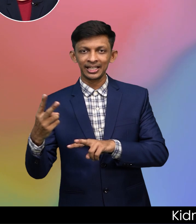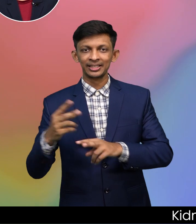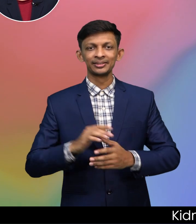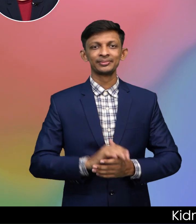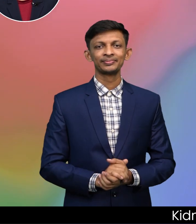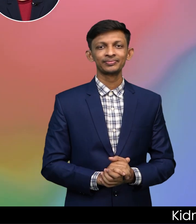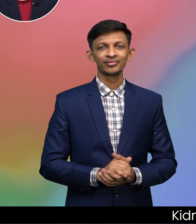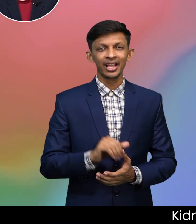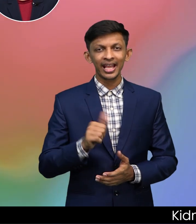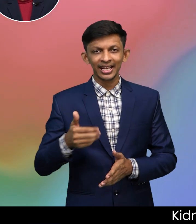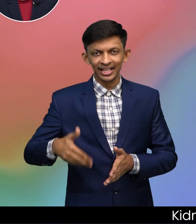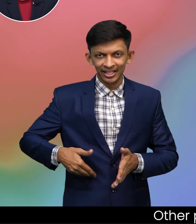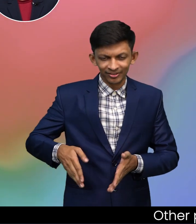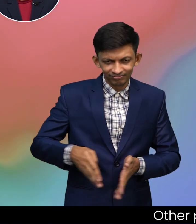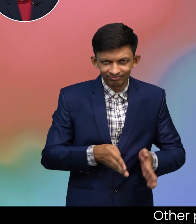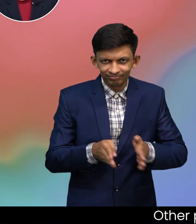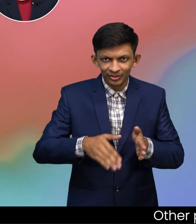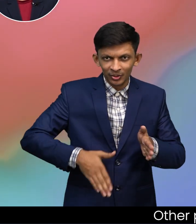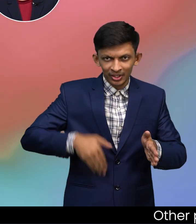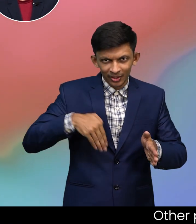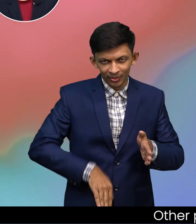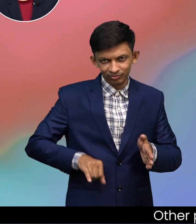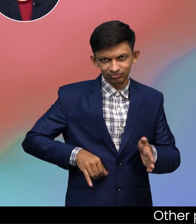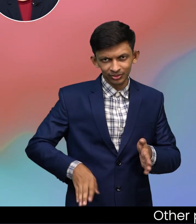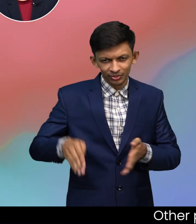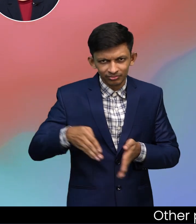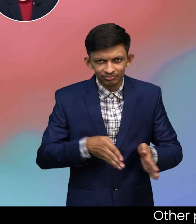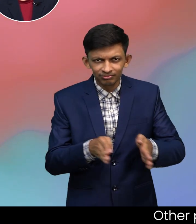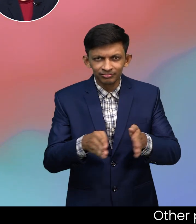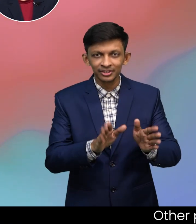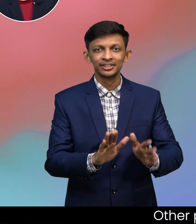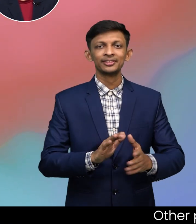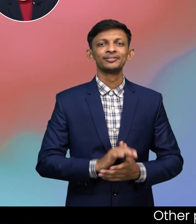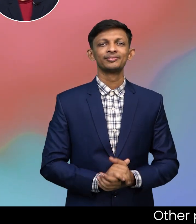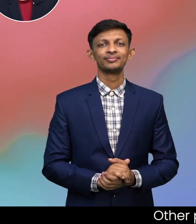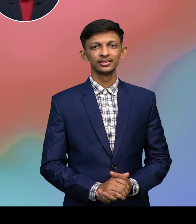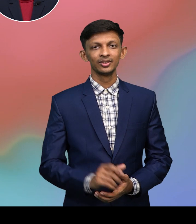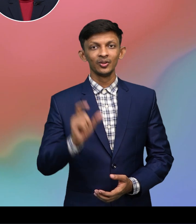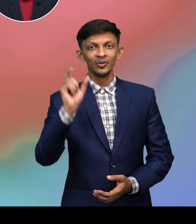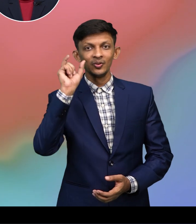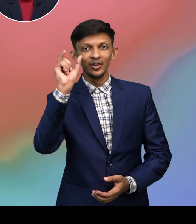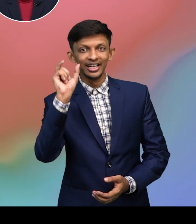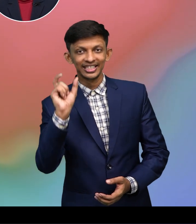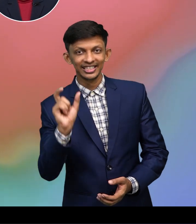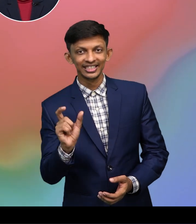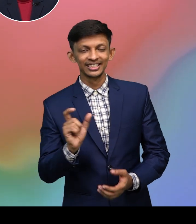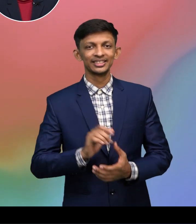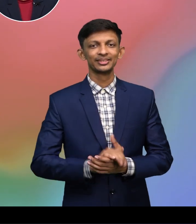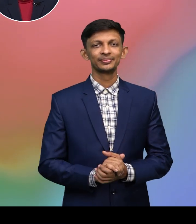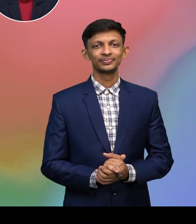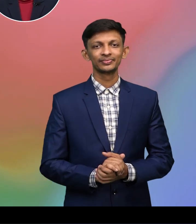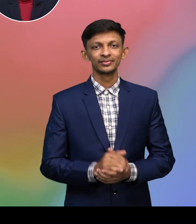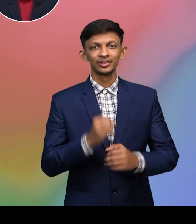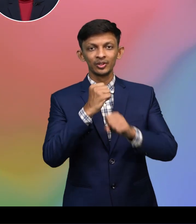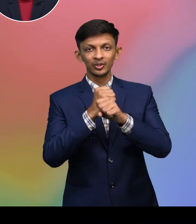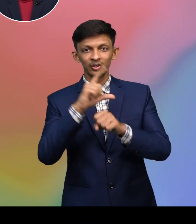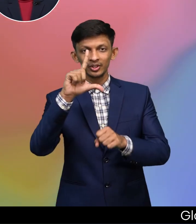Learning outcomes. After studying this topic, you will be knowing about